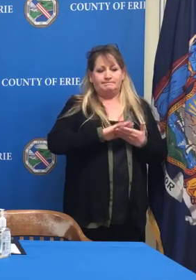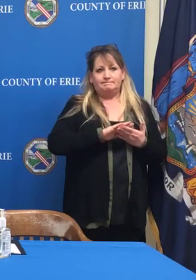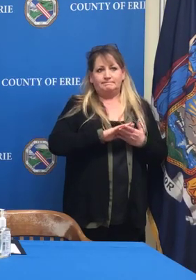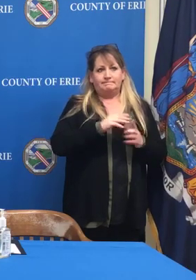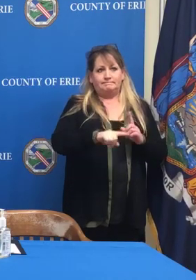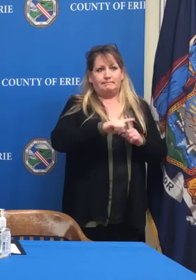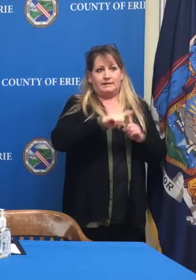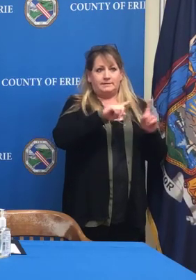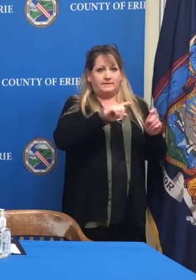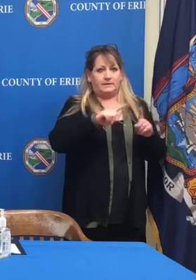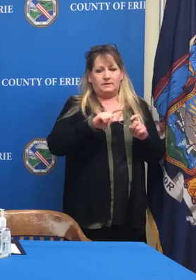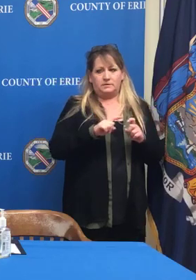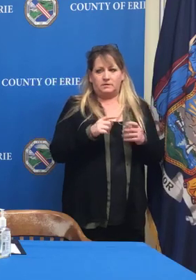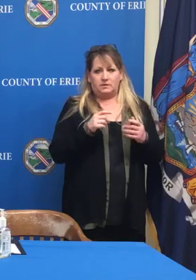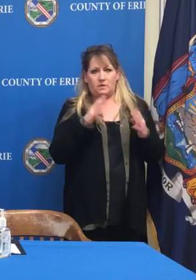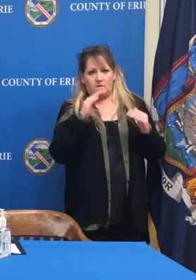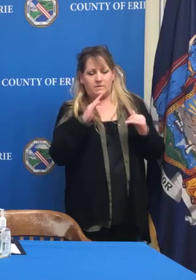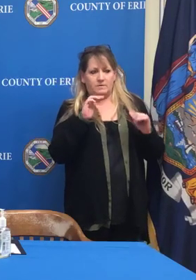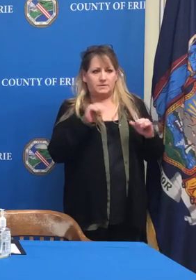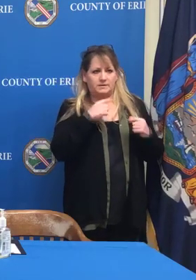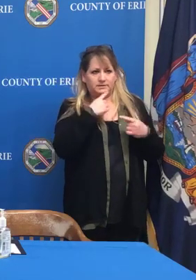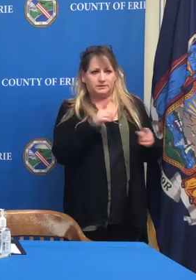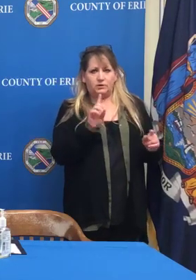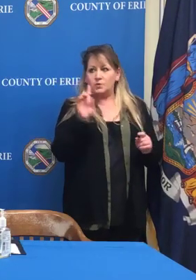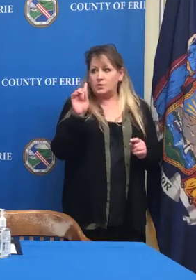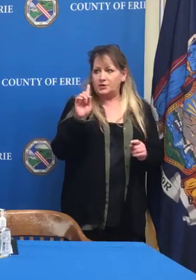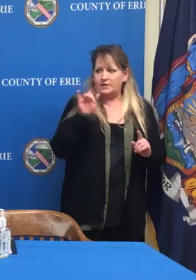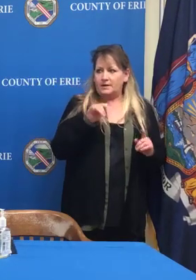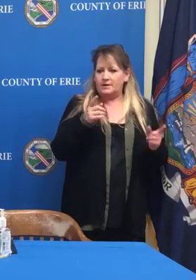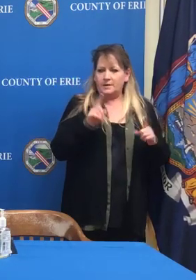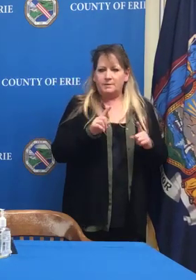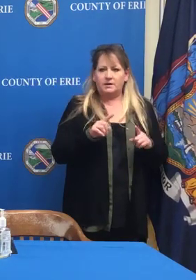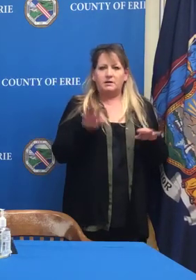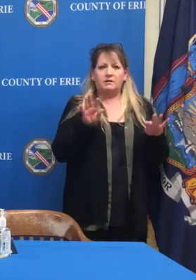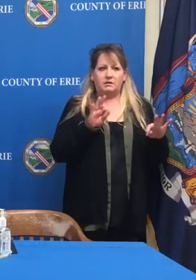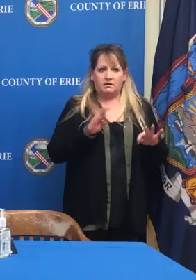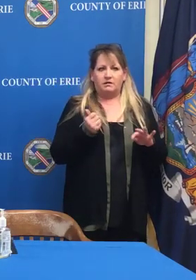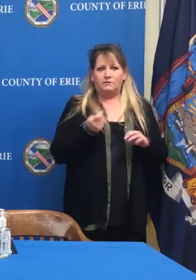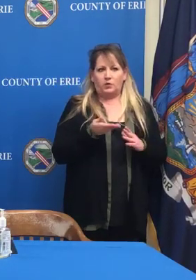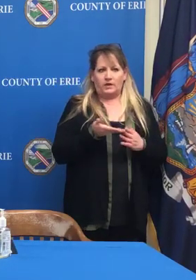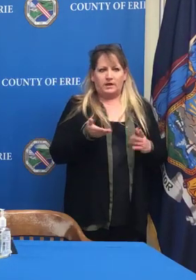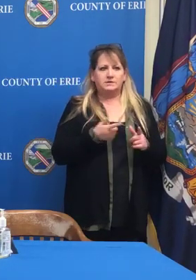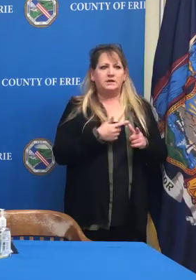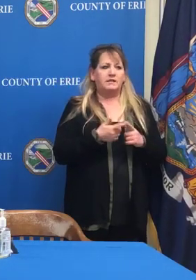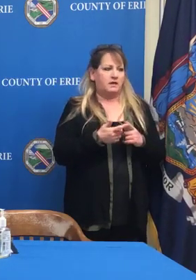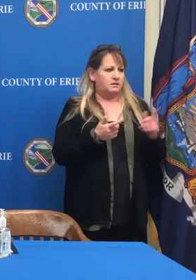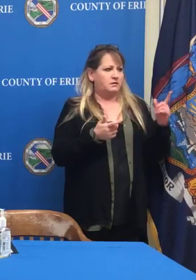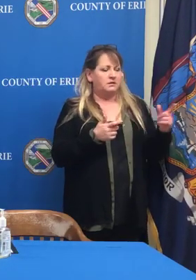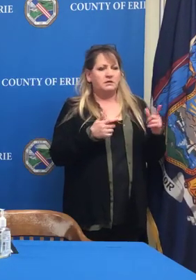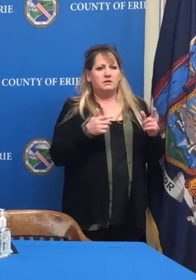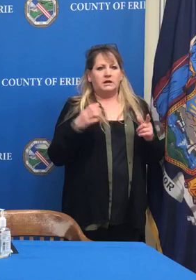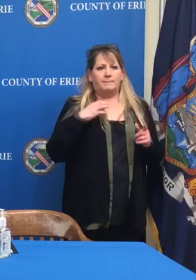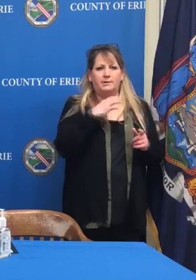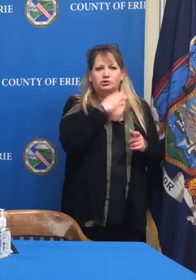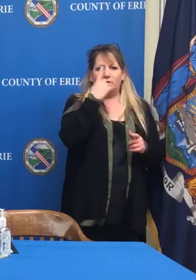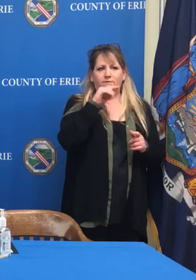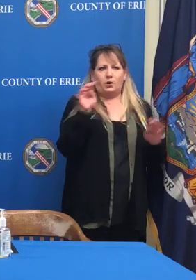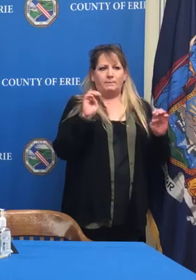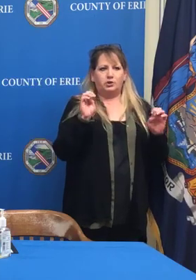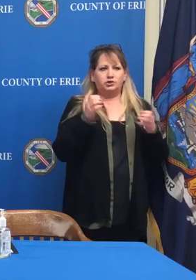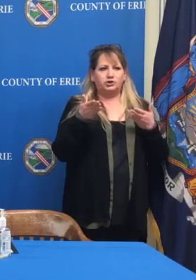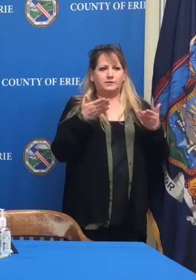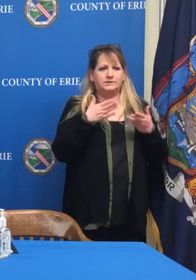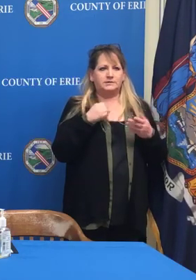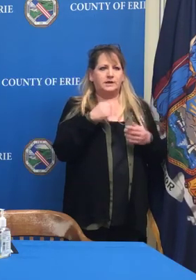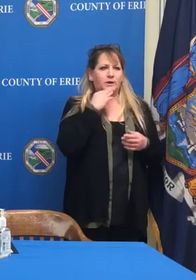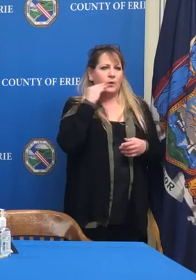more biographical information on that as well. I'm going to go through a few things, and then we're going to have our the Commissioner of Emergency Services and Homeland